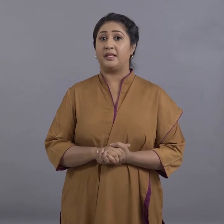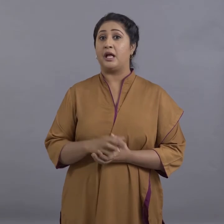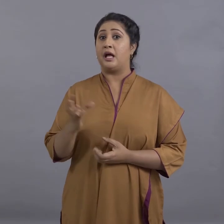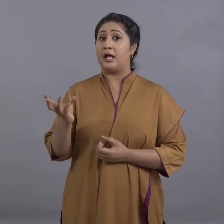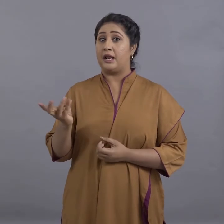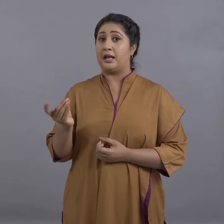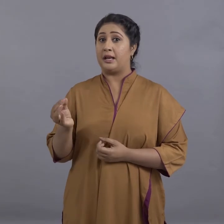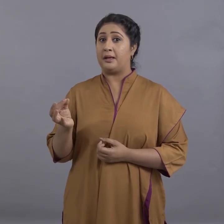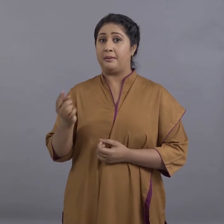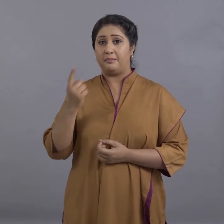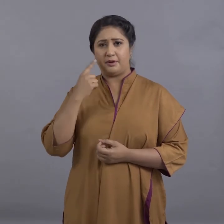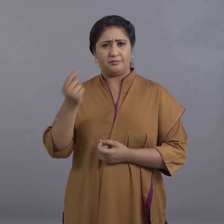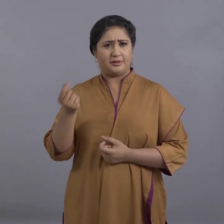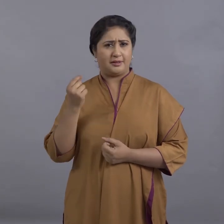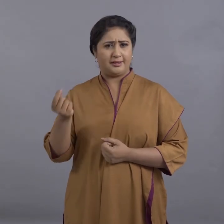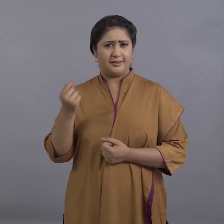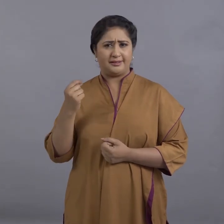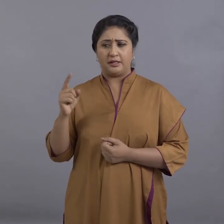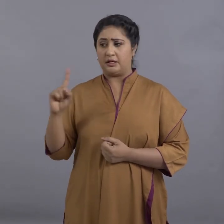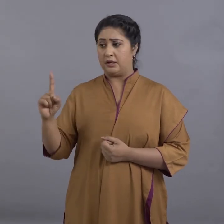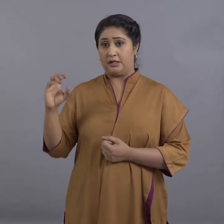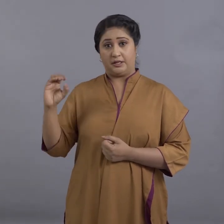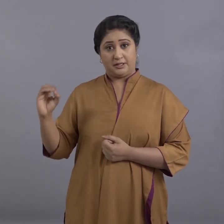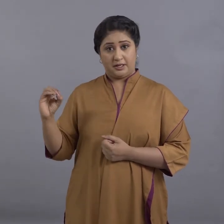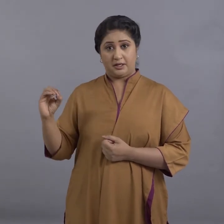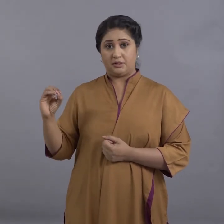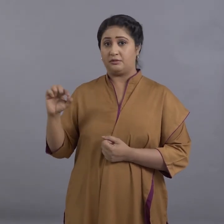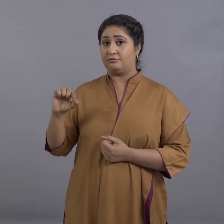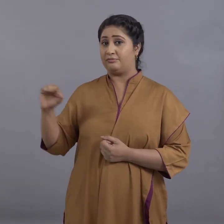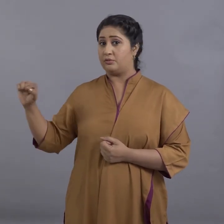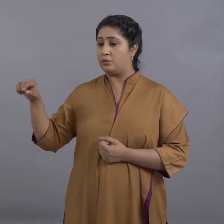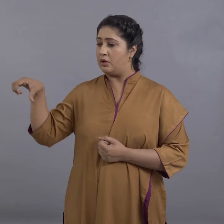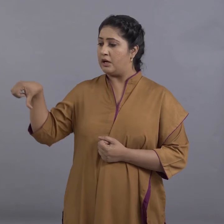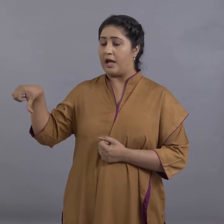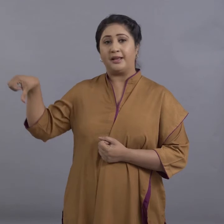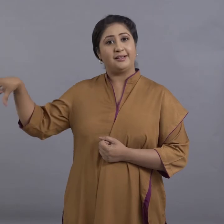Number recognition 10 to 99.